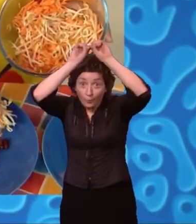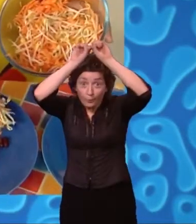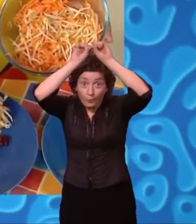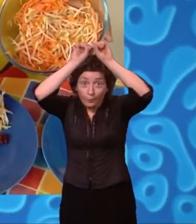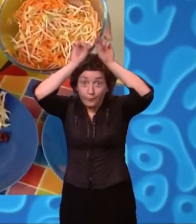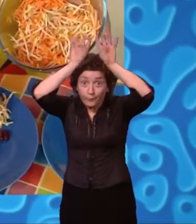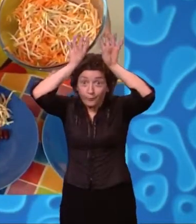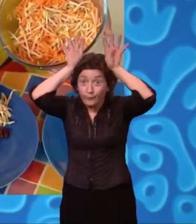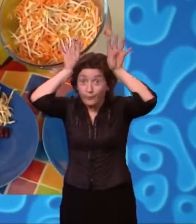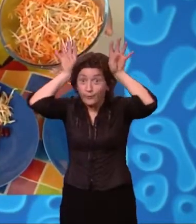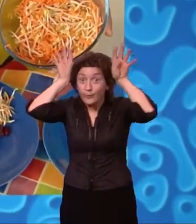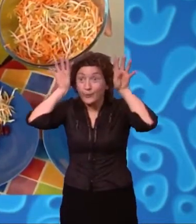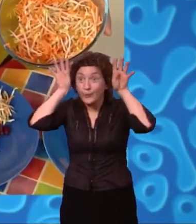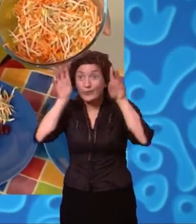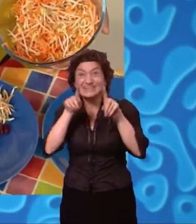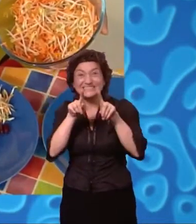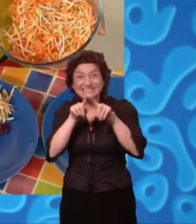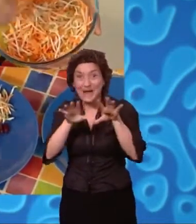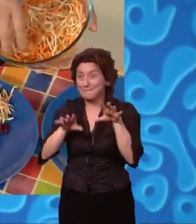like this.